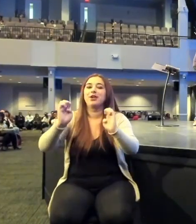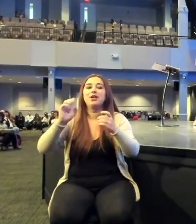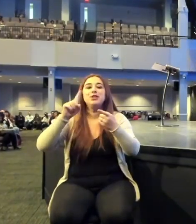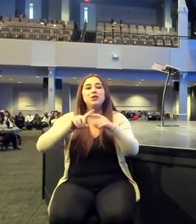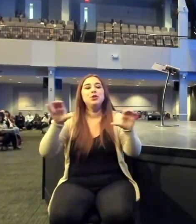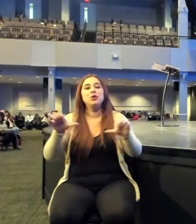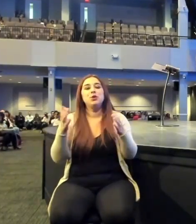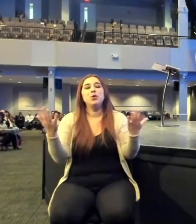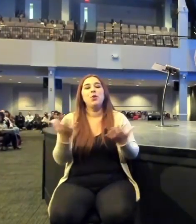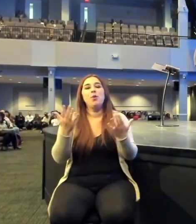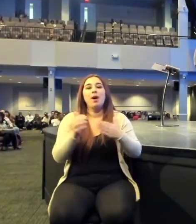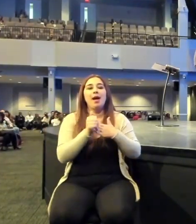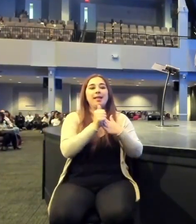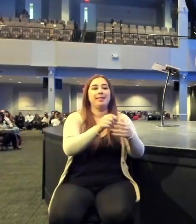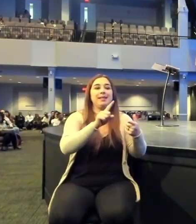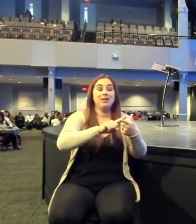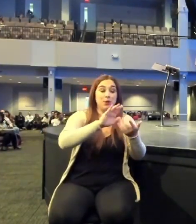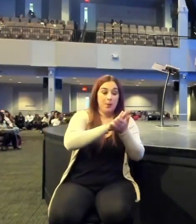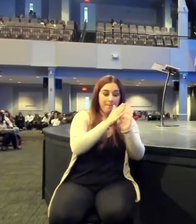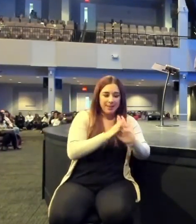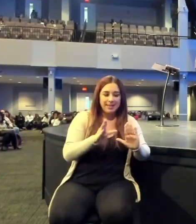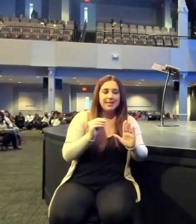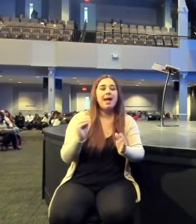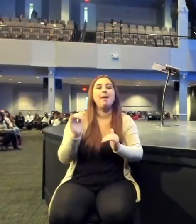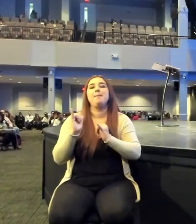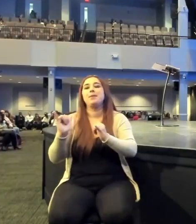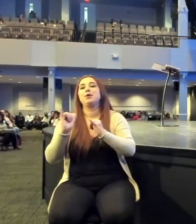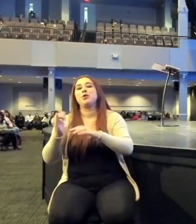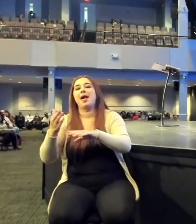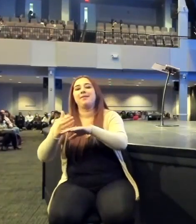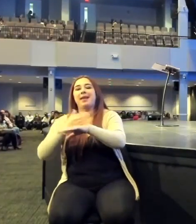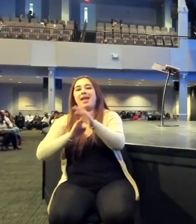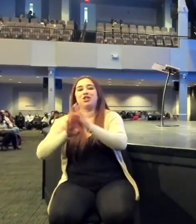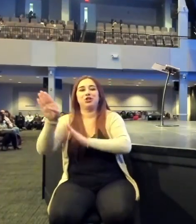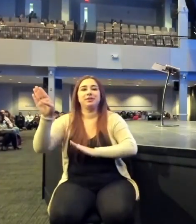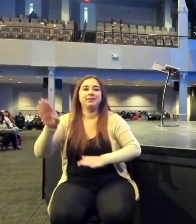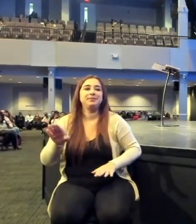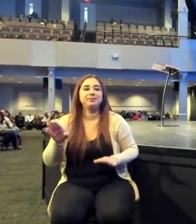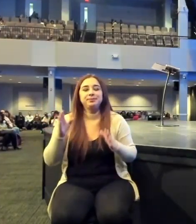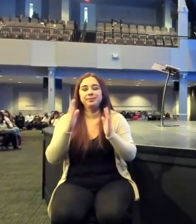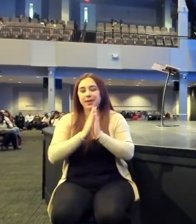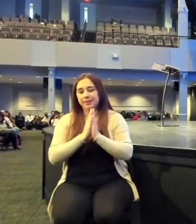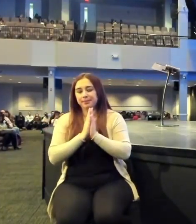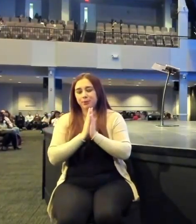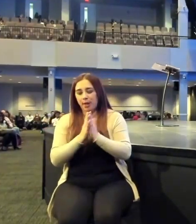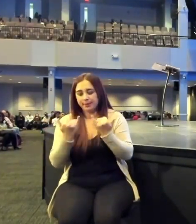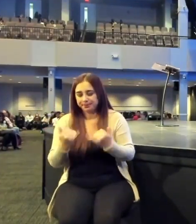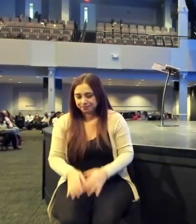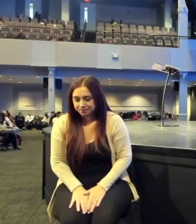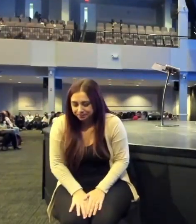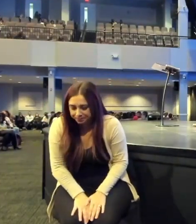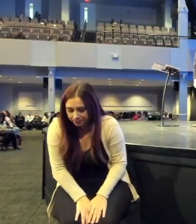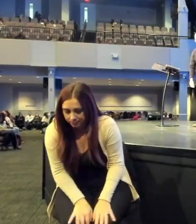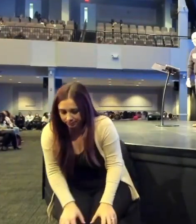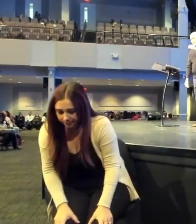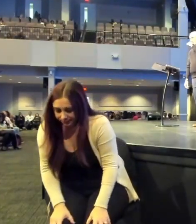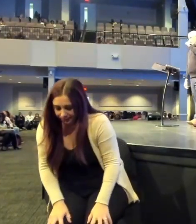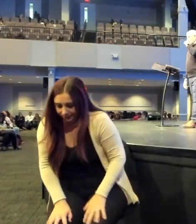to do what leads to peace and to mutual edification. Let's bow our hearts together in prayer.